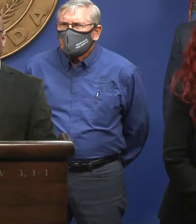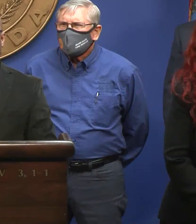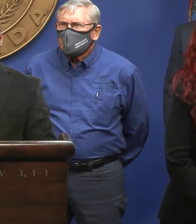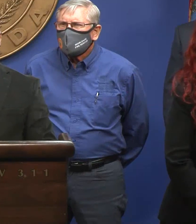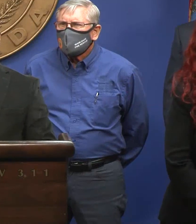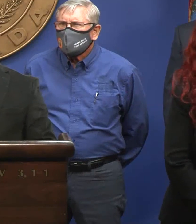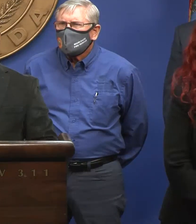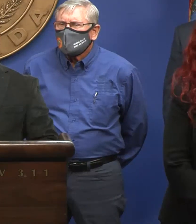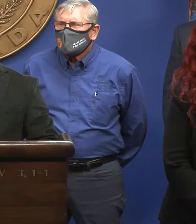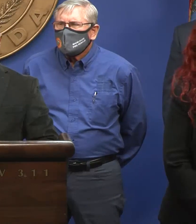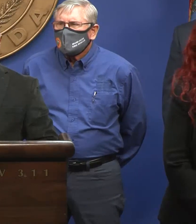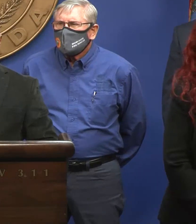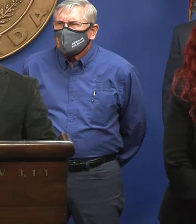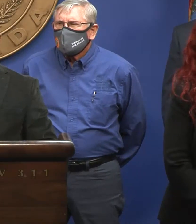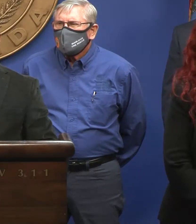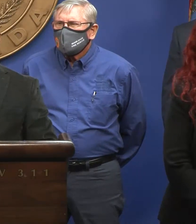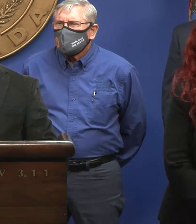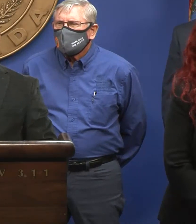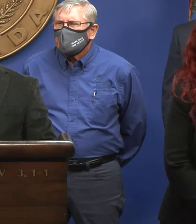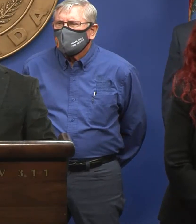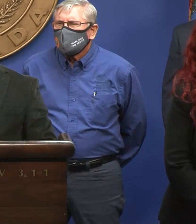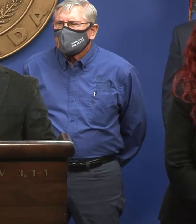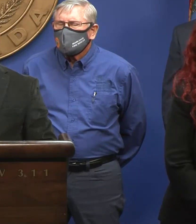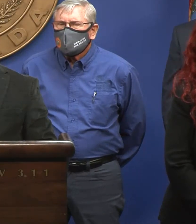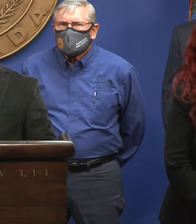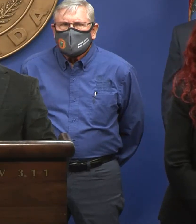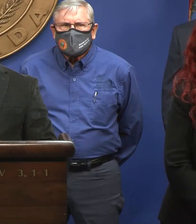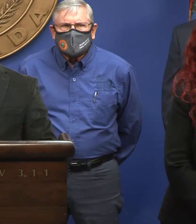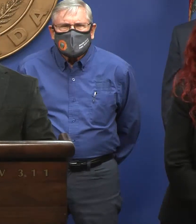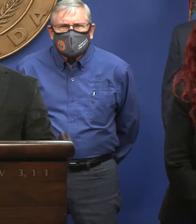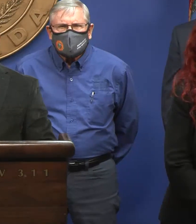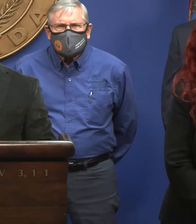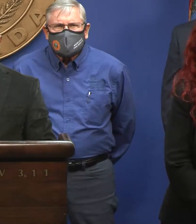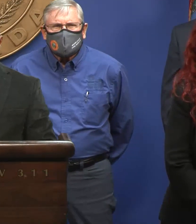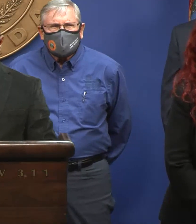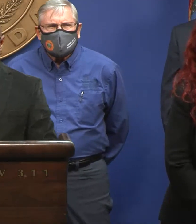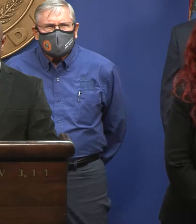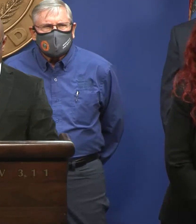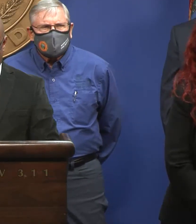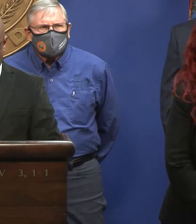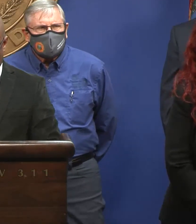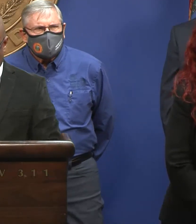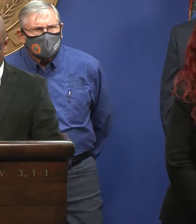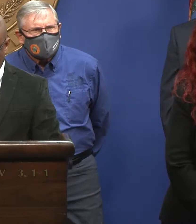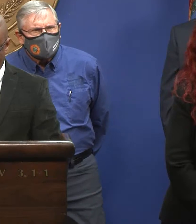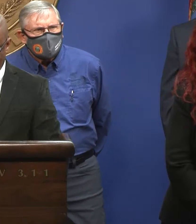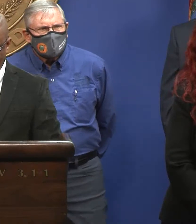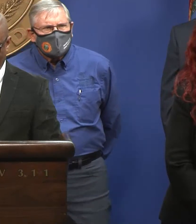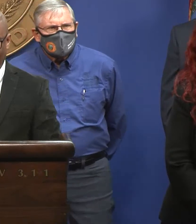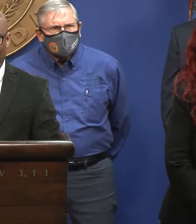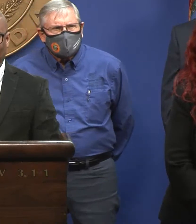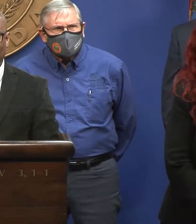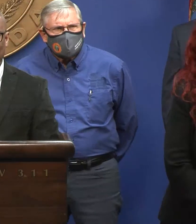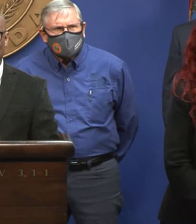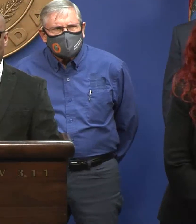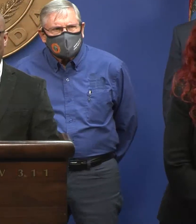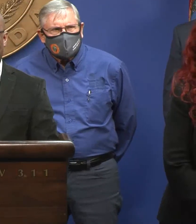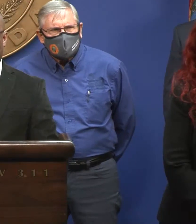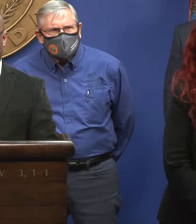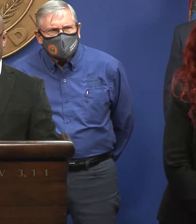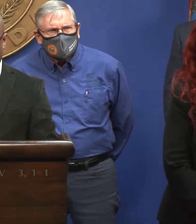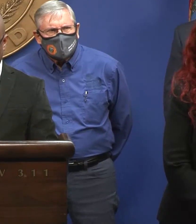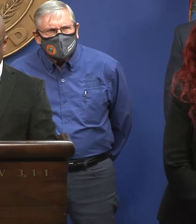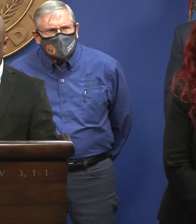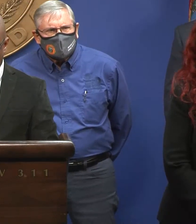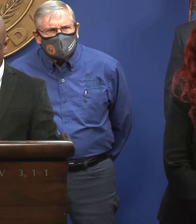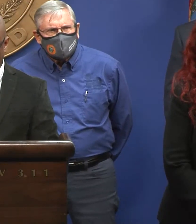magistrat Daniella Levine-Cava, sorti dans la langue anglaise avec espagnol. Jeudi, marqué premier jour dans